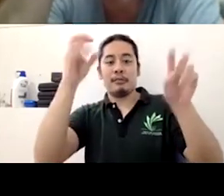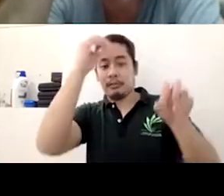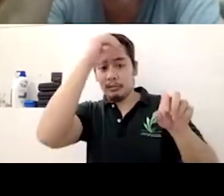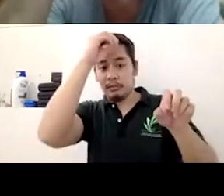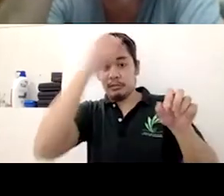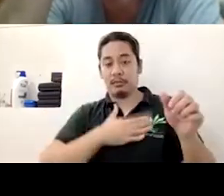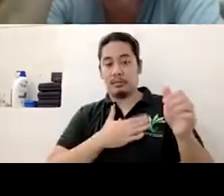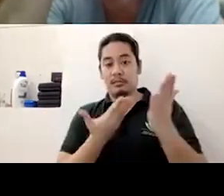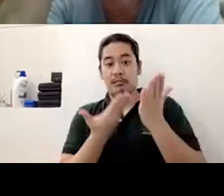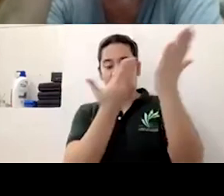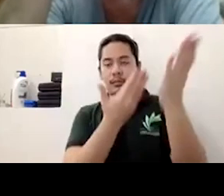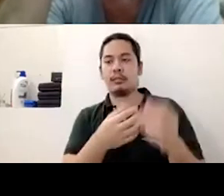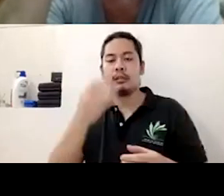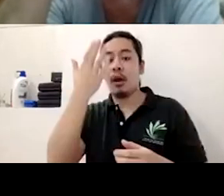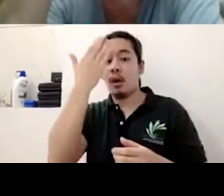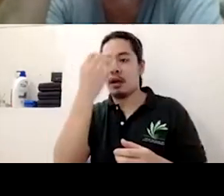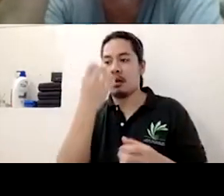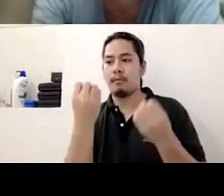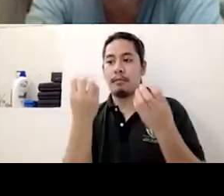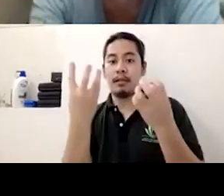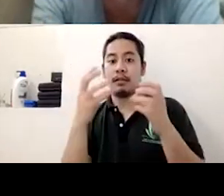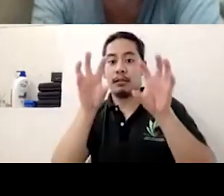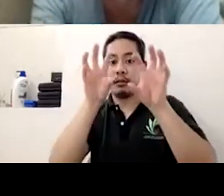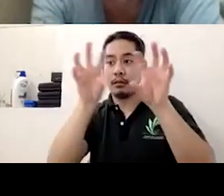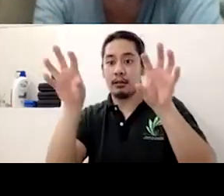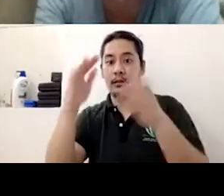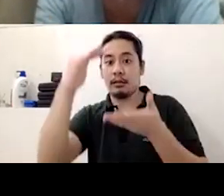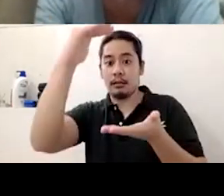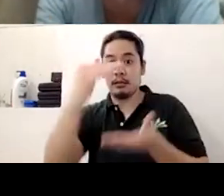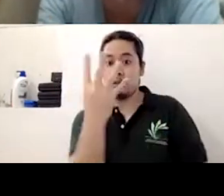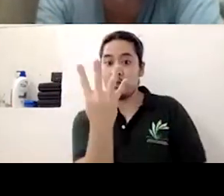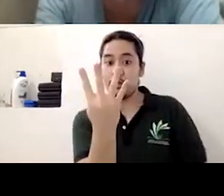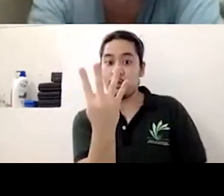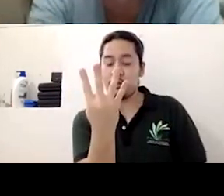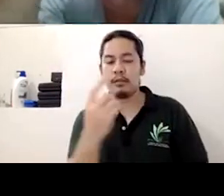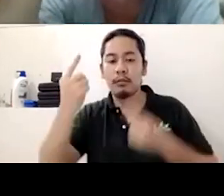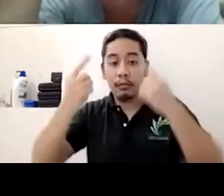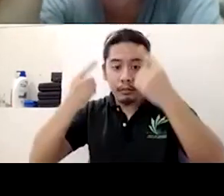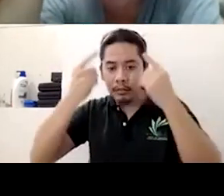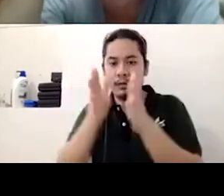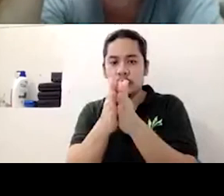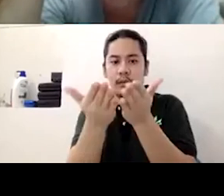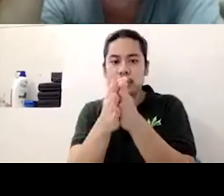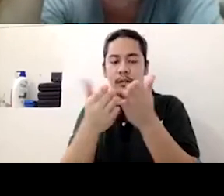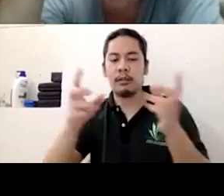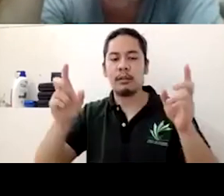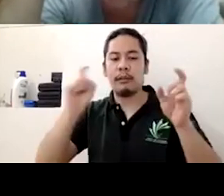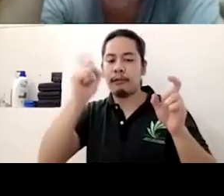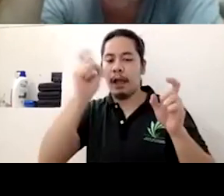This is Shaq. Okay, then. Well, my suggestion is that we